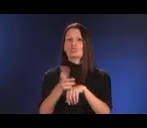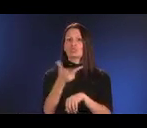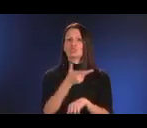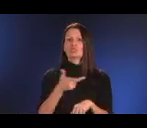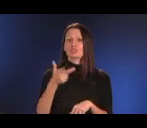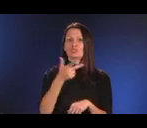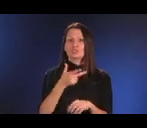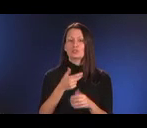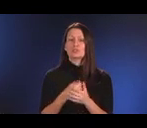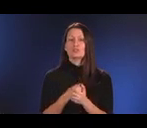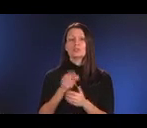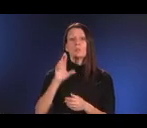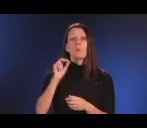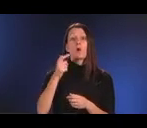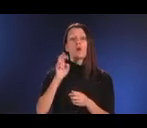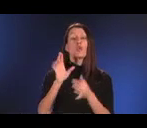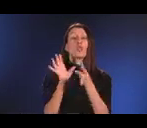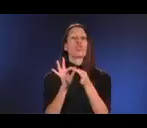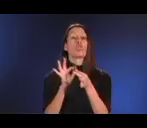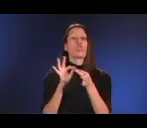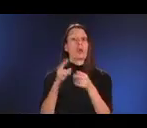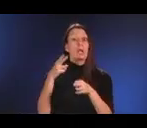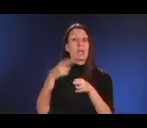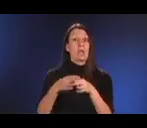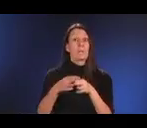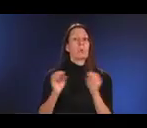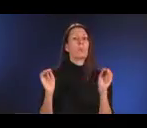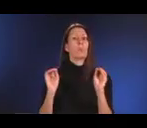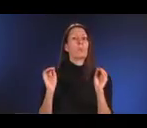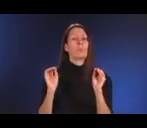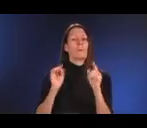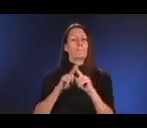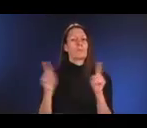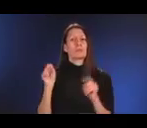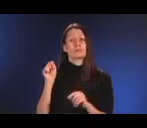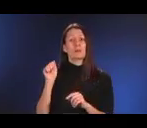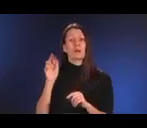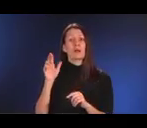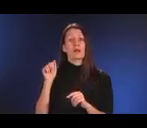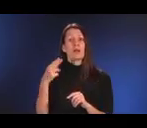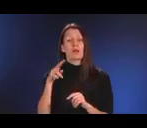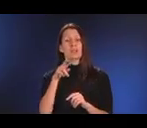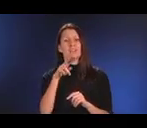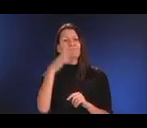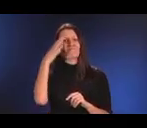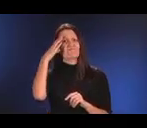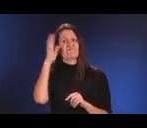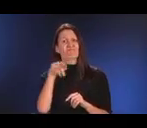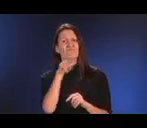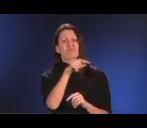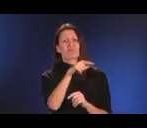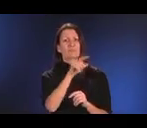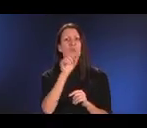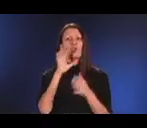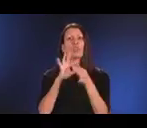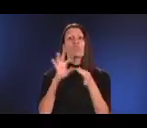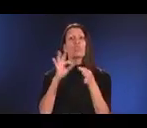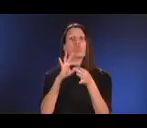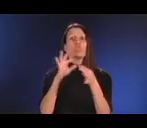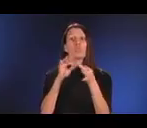church. Even though Roger does not use the peer's name, Sarah feels he's giving enough information that people would know who